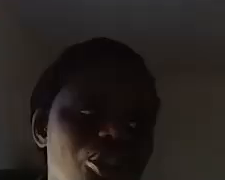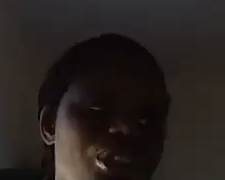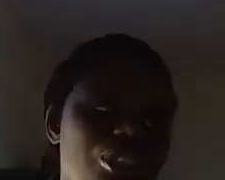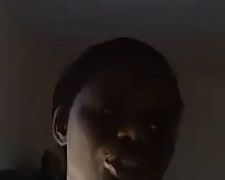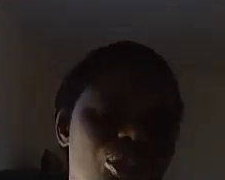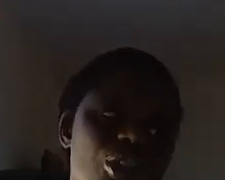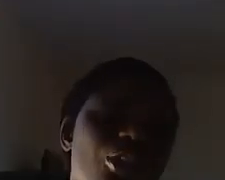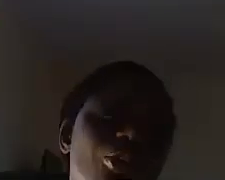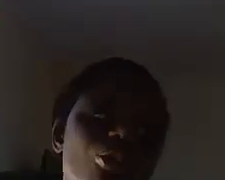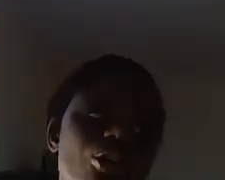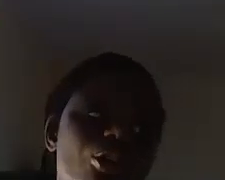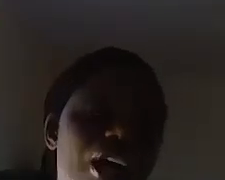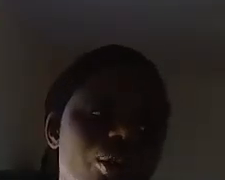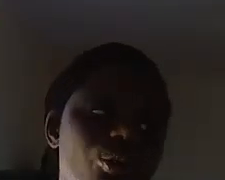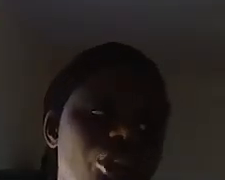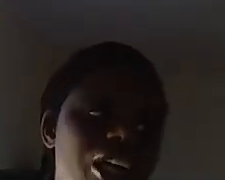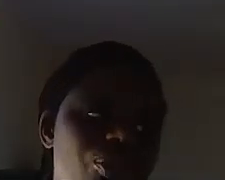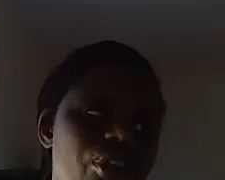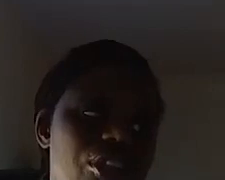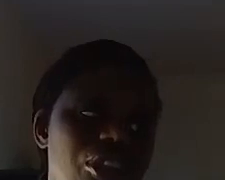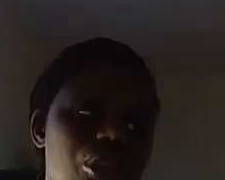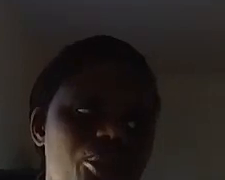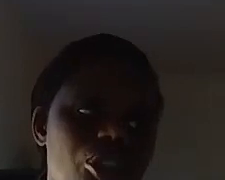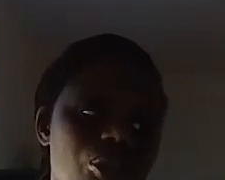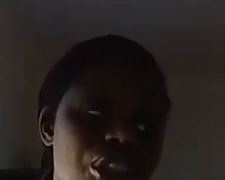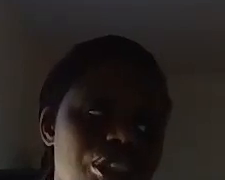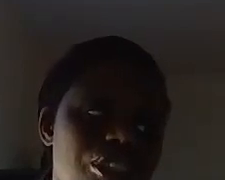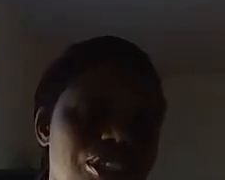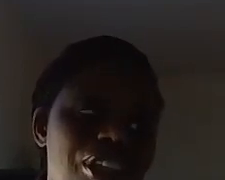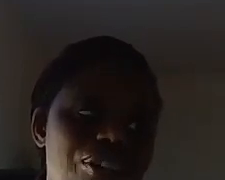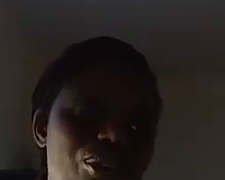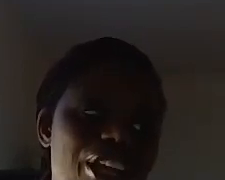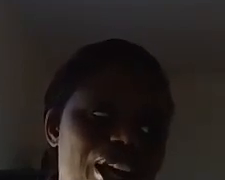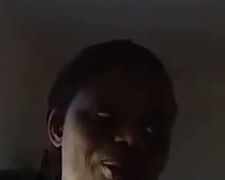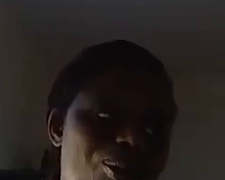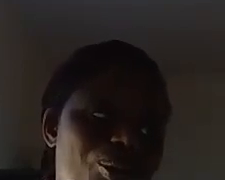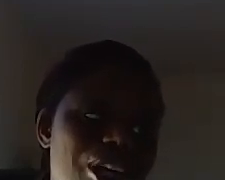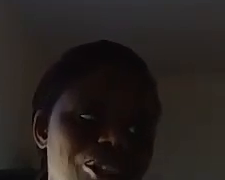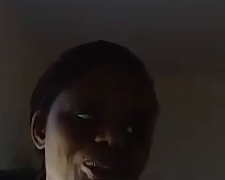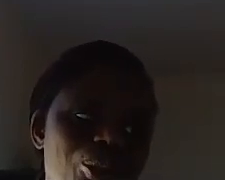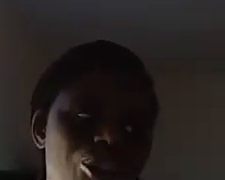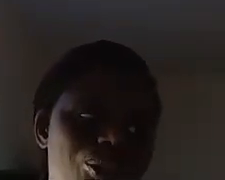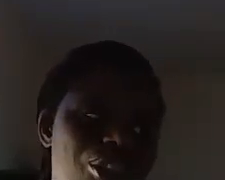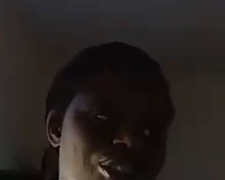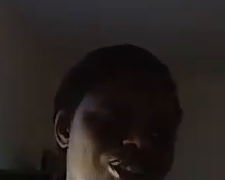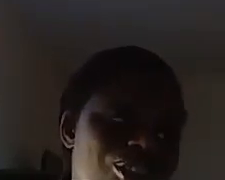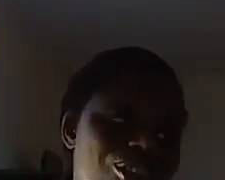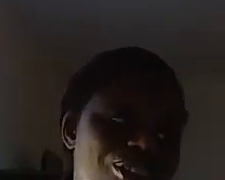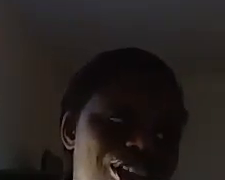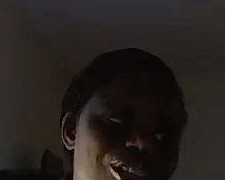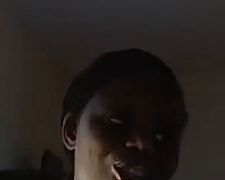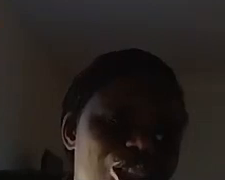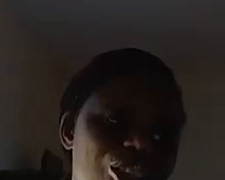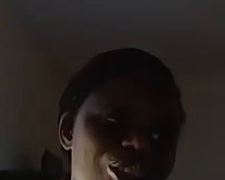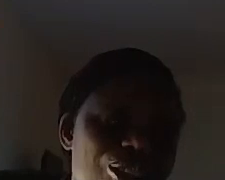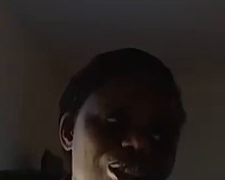non-disabled students learn how to interact with disabled students. Right now, what school is doing,